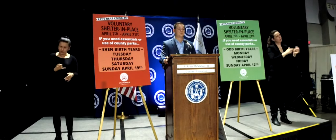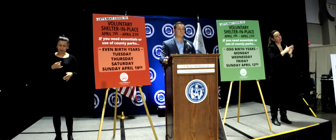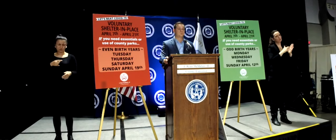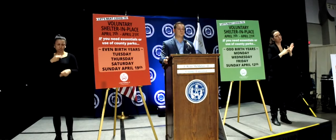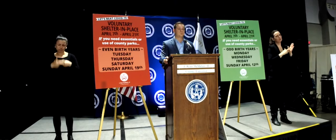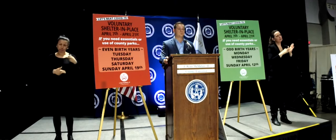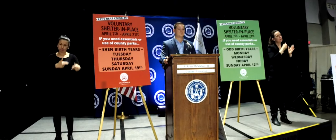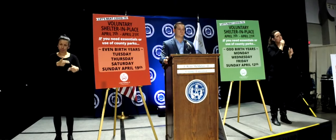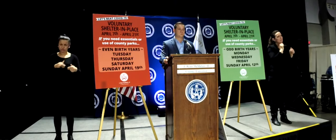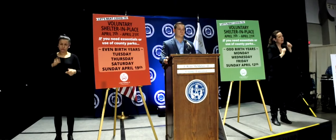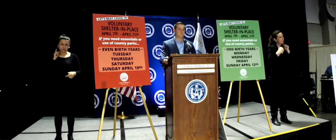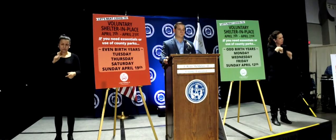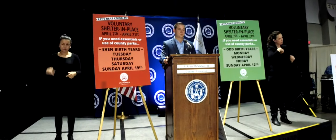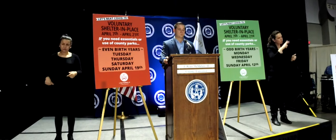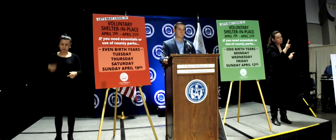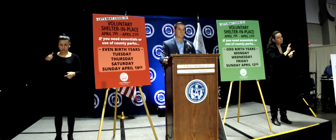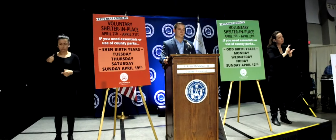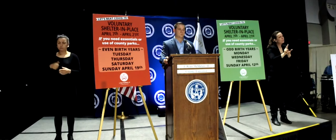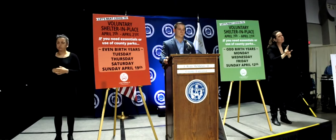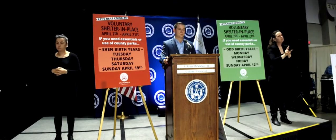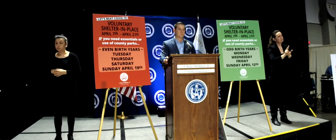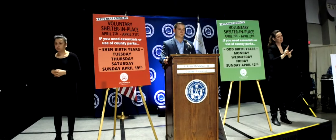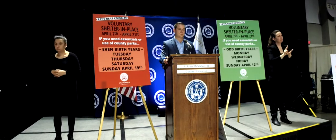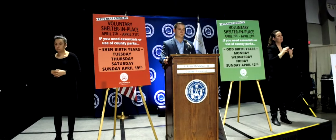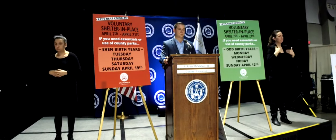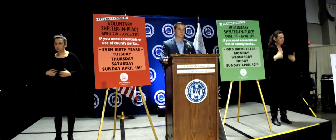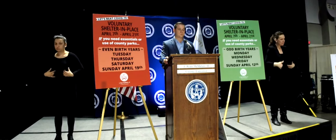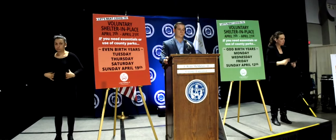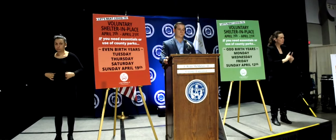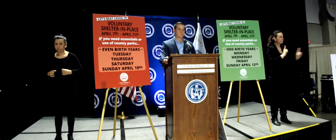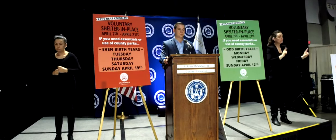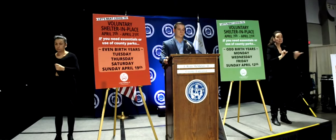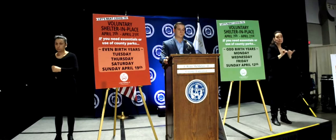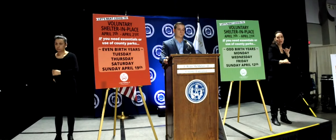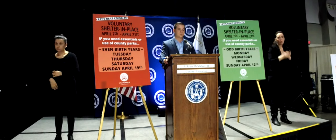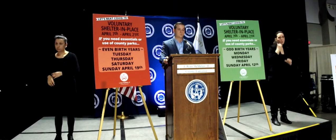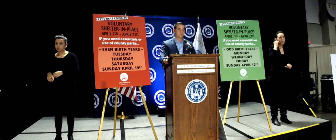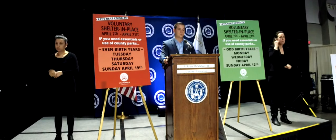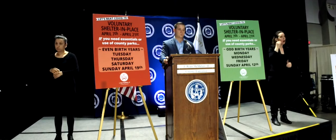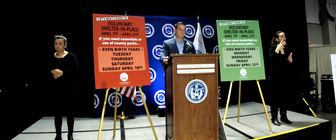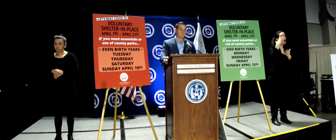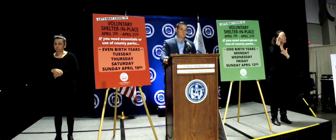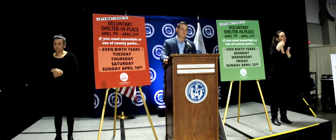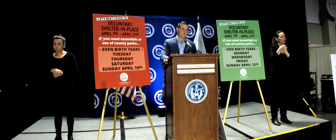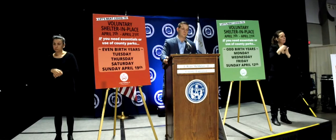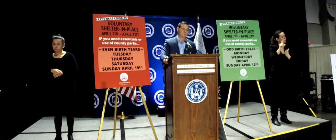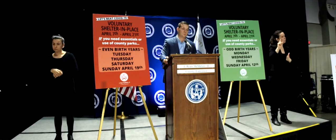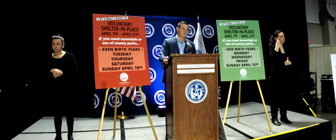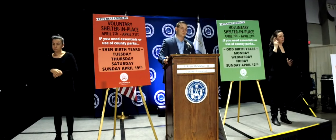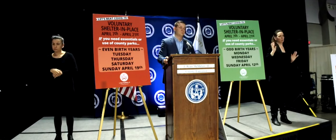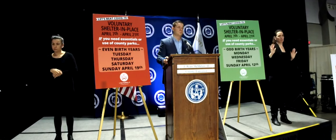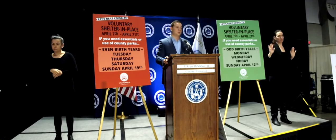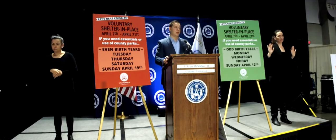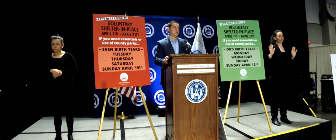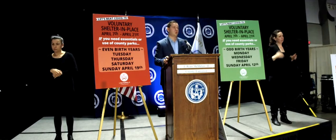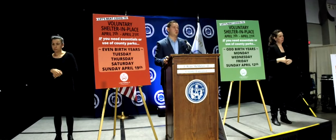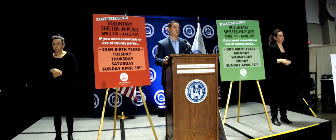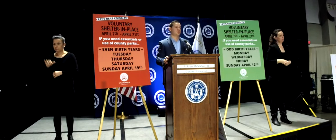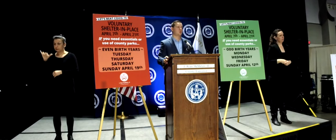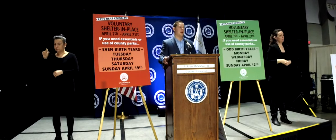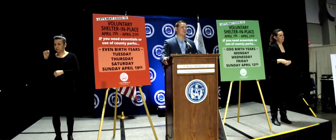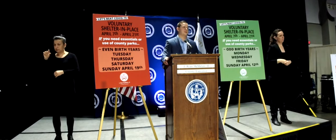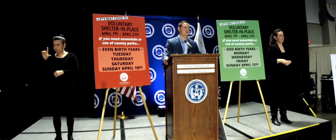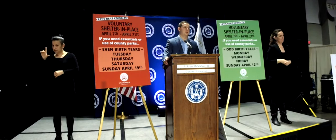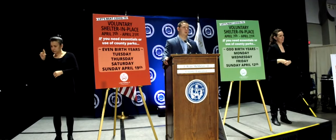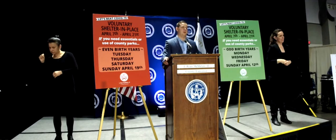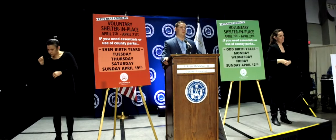You touched on it a little bit, but can you explain what data you're looking at, what the cell phone data shows you that you're hoping to see change? Yeah, it shows